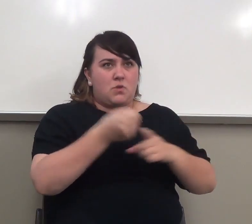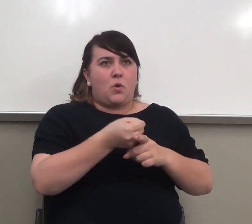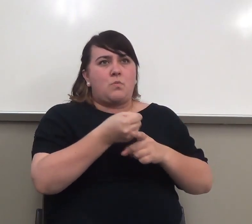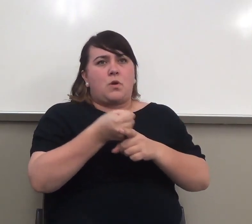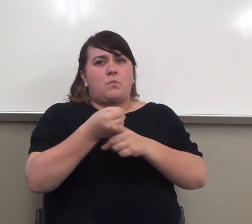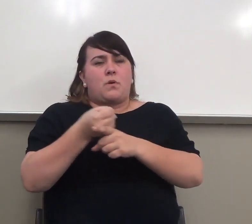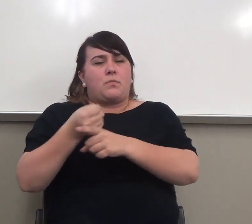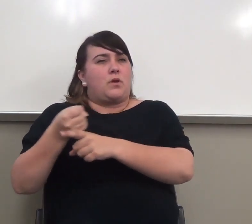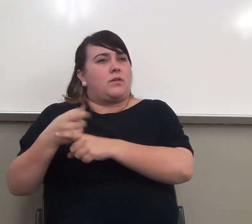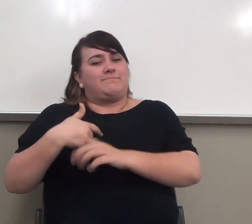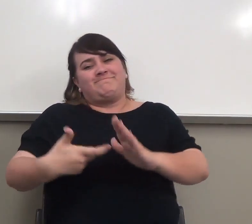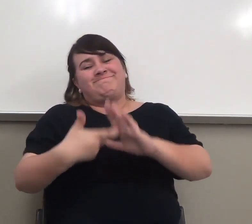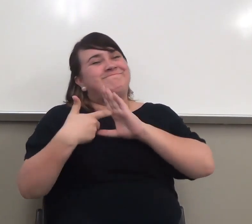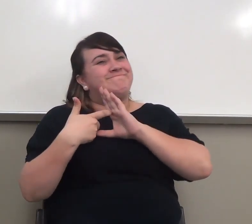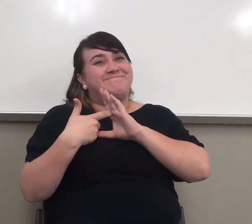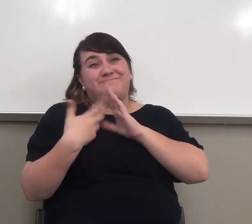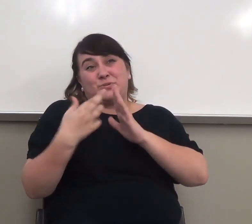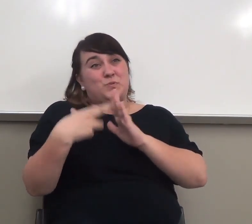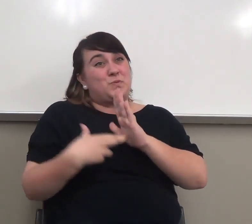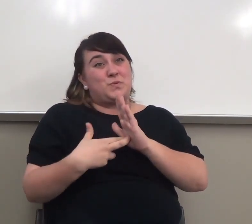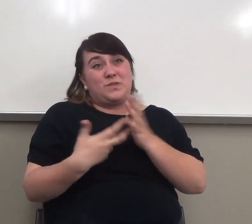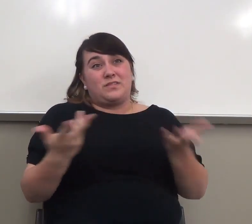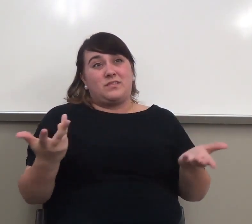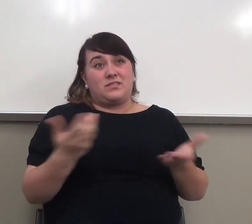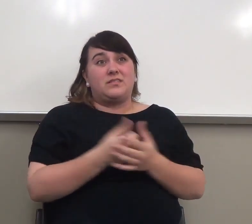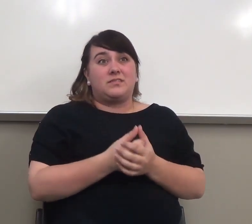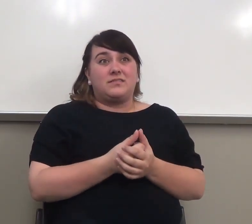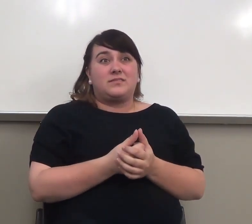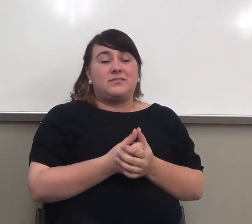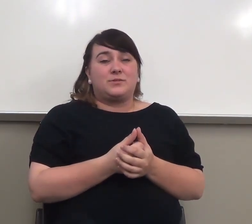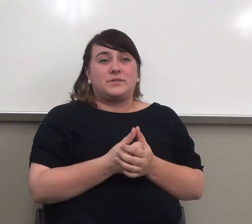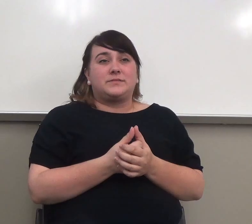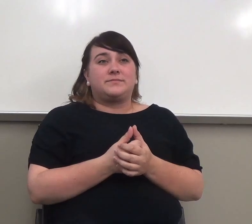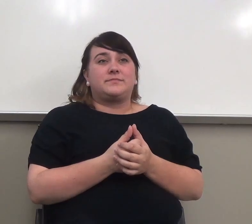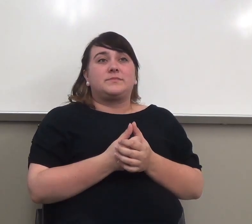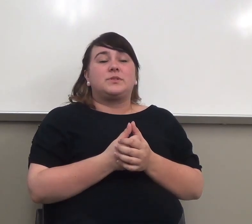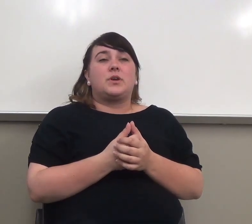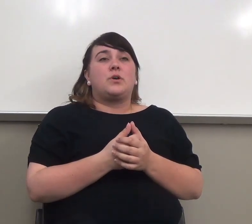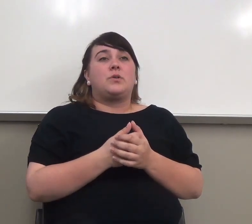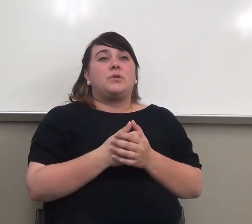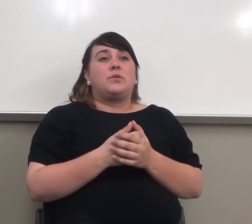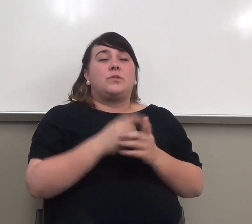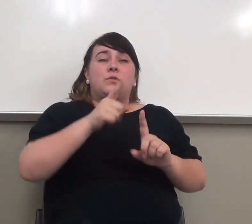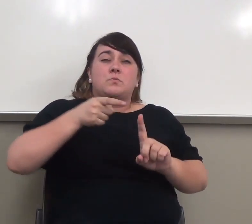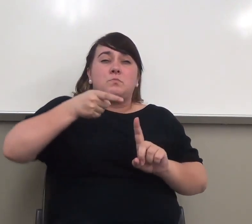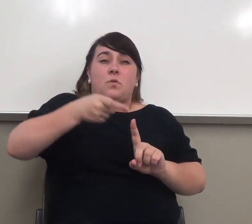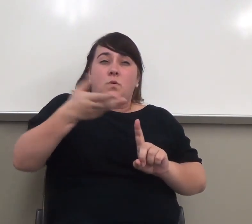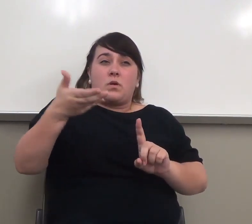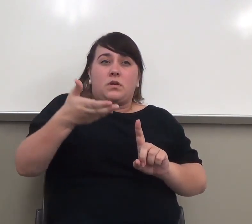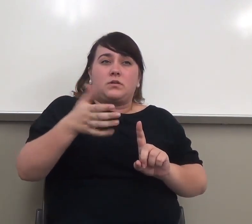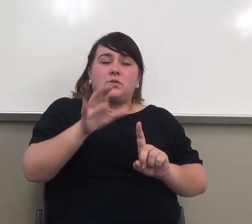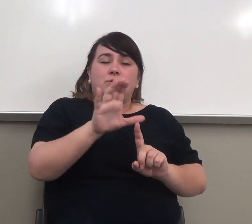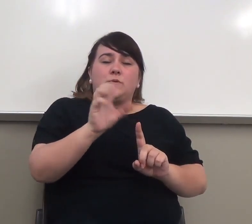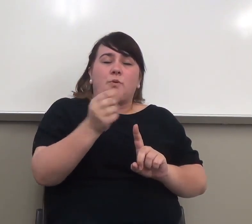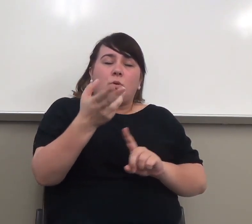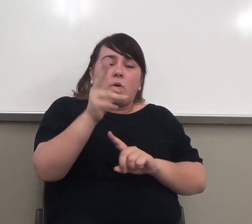Student Services for disciplinary action. And believe me, I have had that happen in this class more times than I have liked to